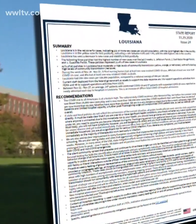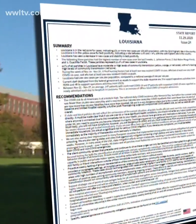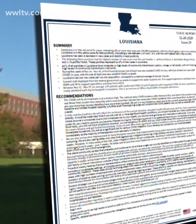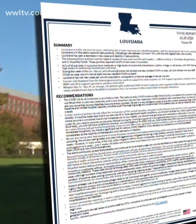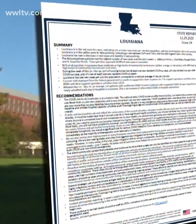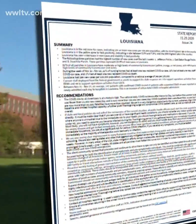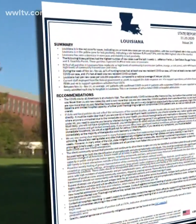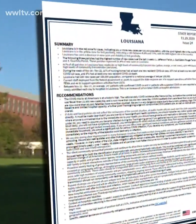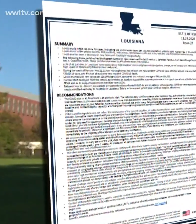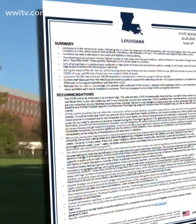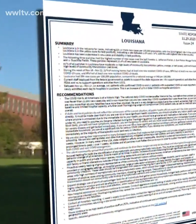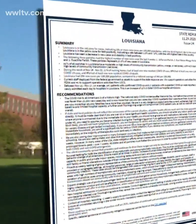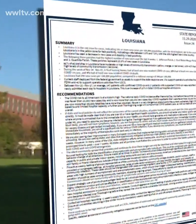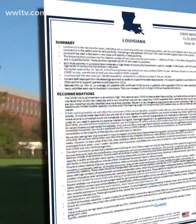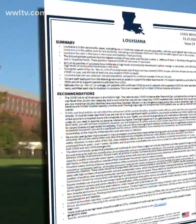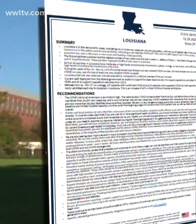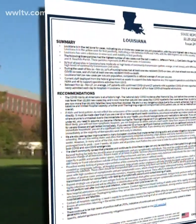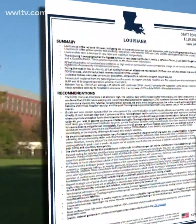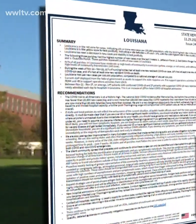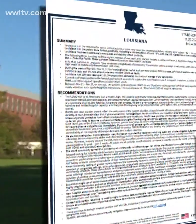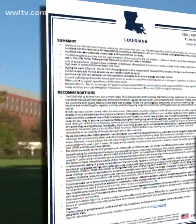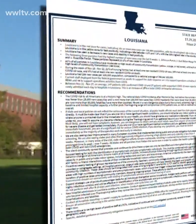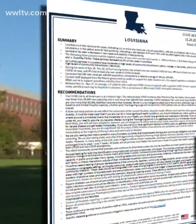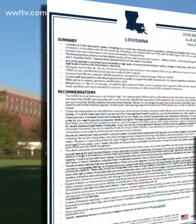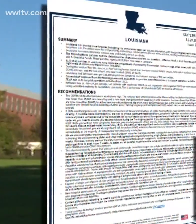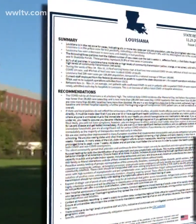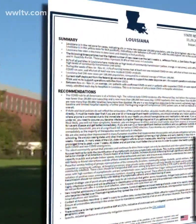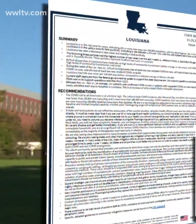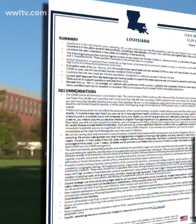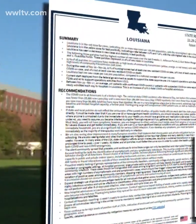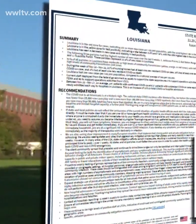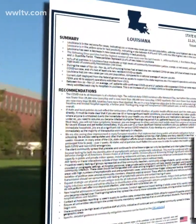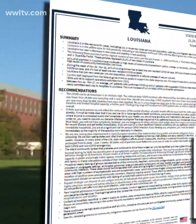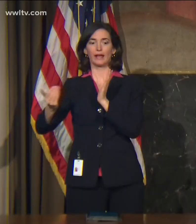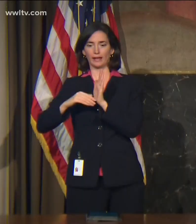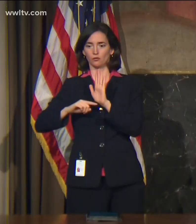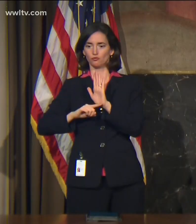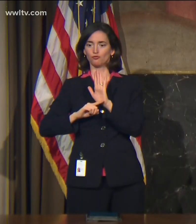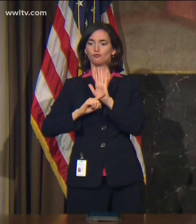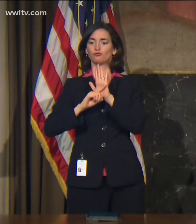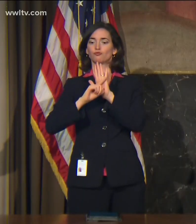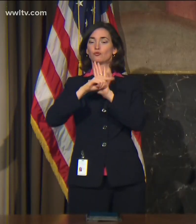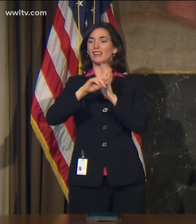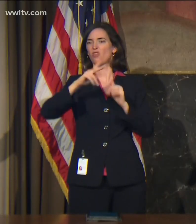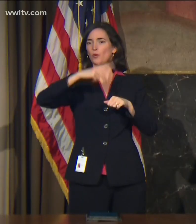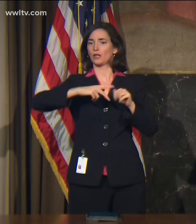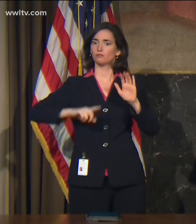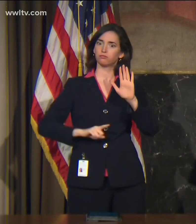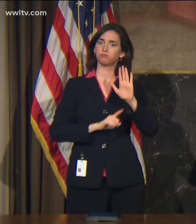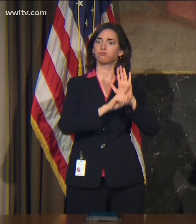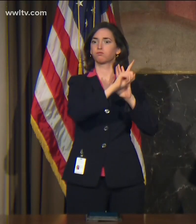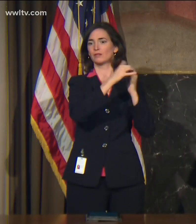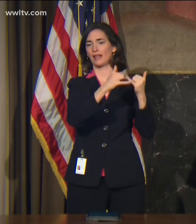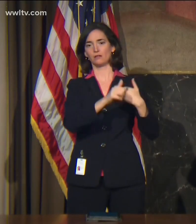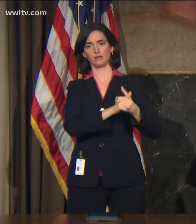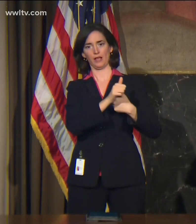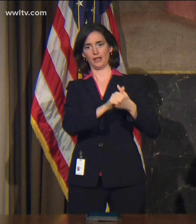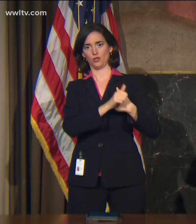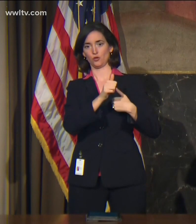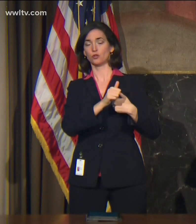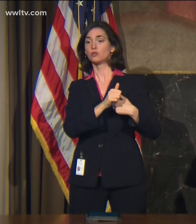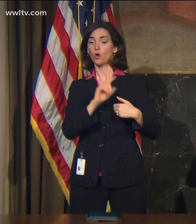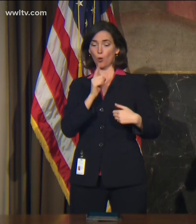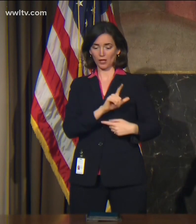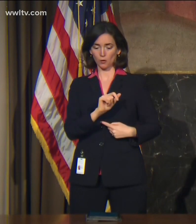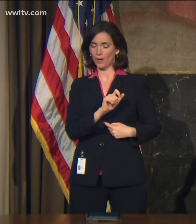Jefferson Parish leads the state in new cases over the last three weeks. It obviously poses a